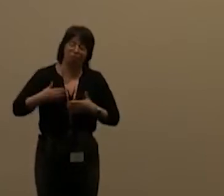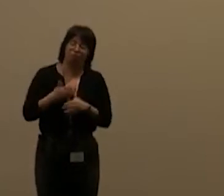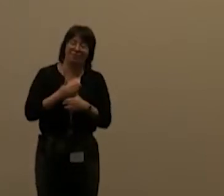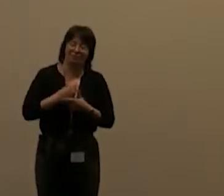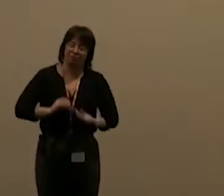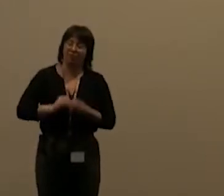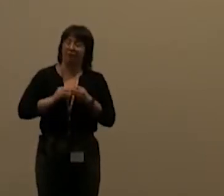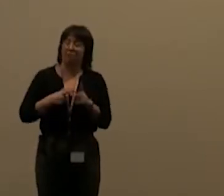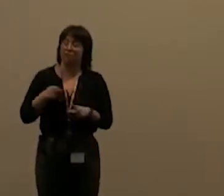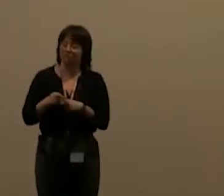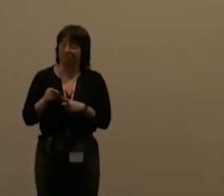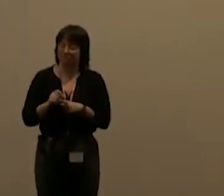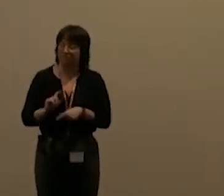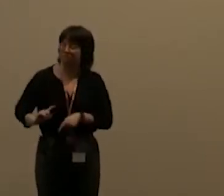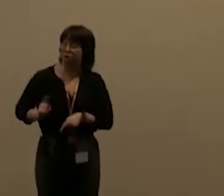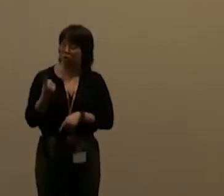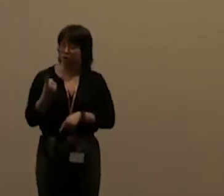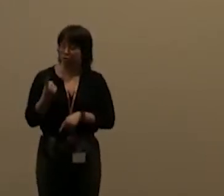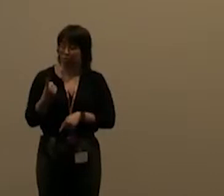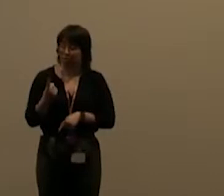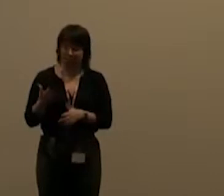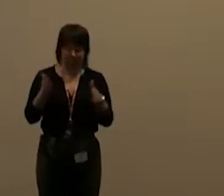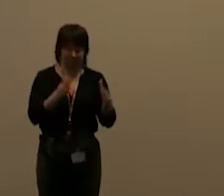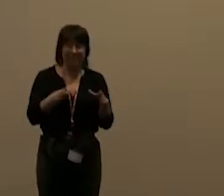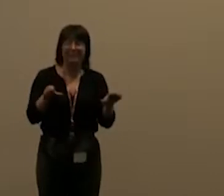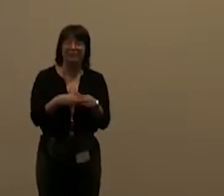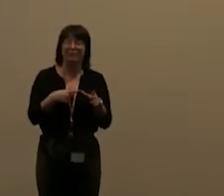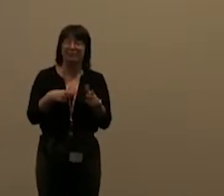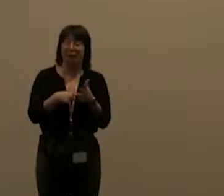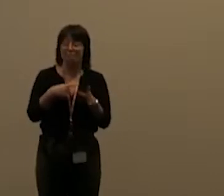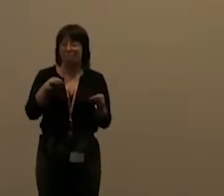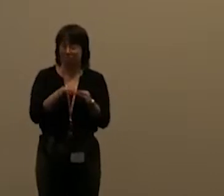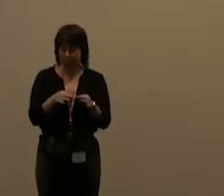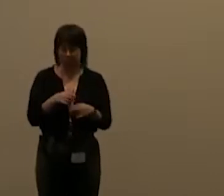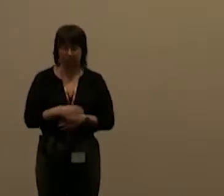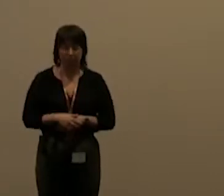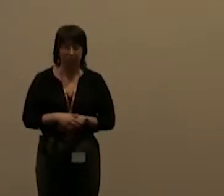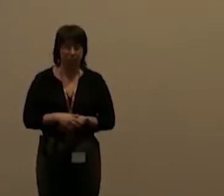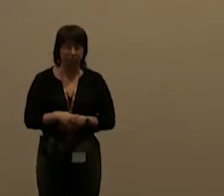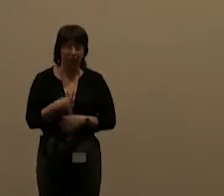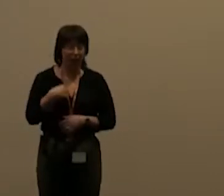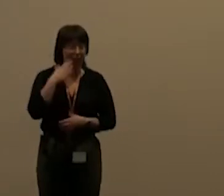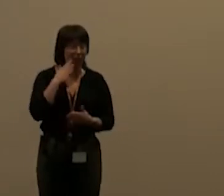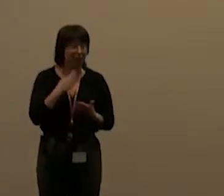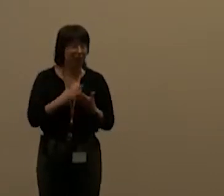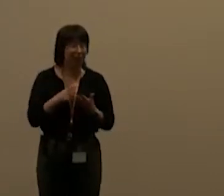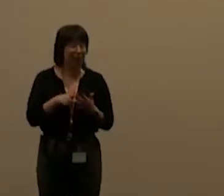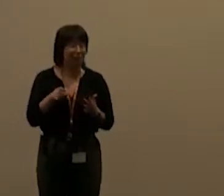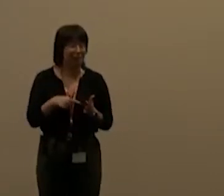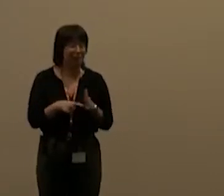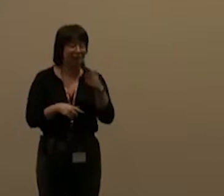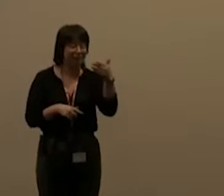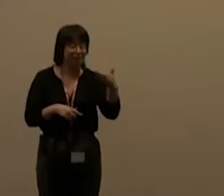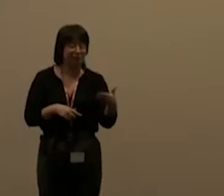apps. So first, what I'm going to do is going to go to our Teams tab where that's importing. And I believe on our IT